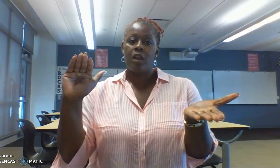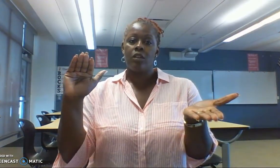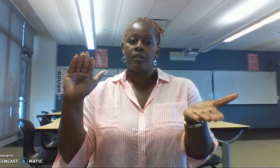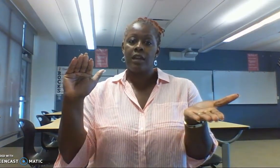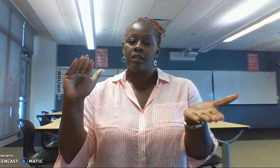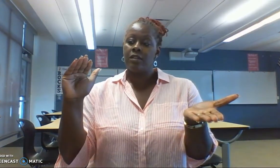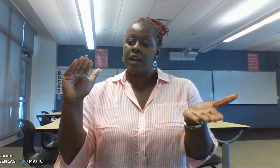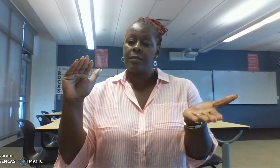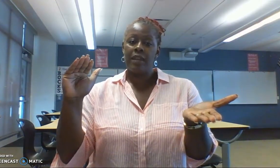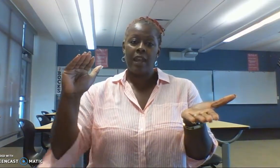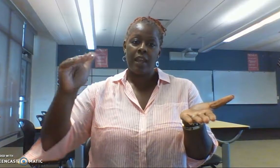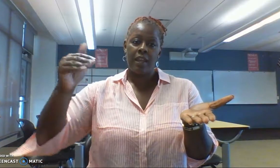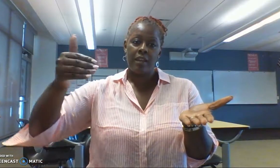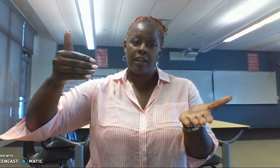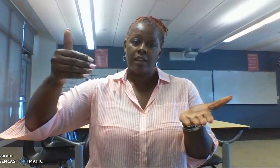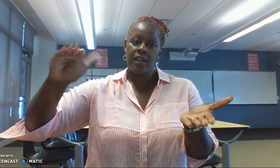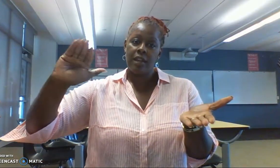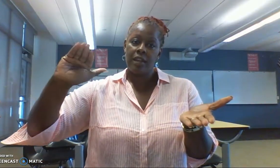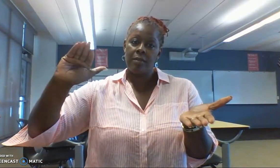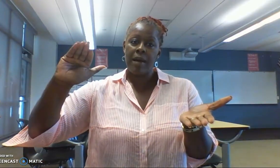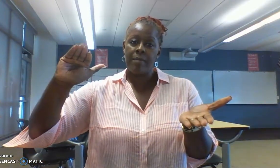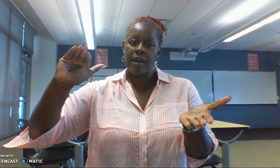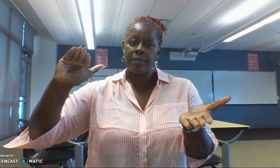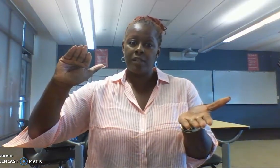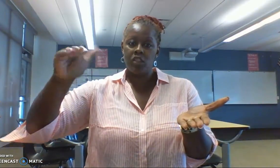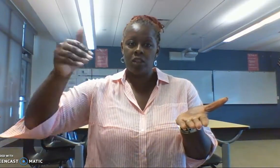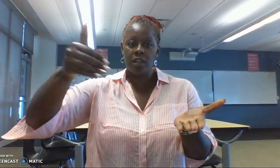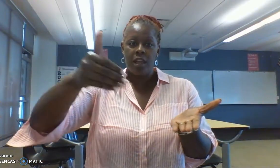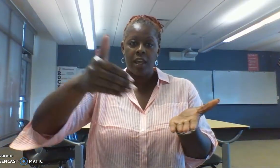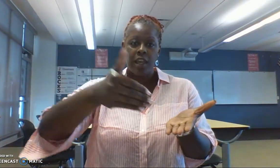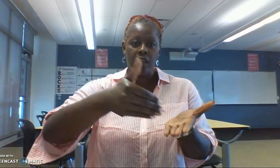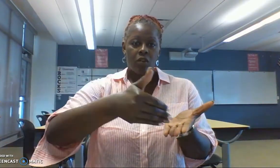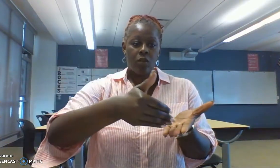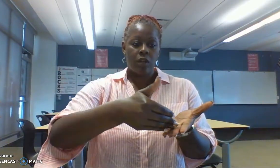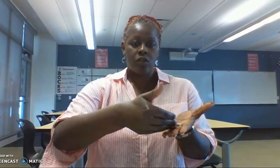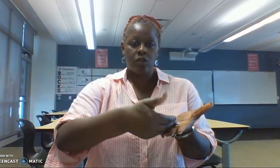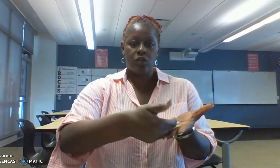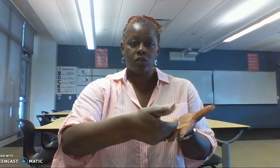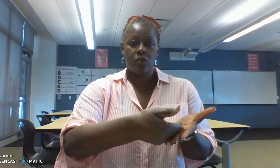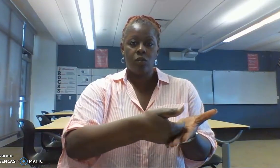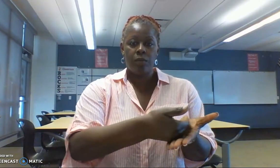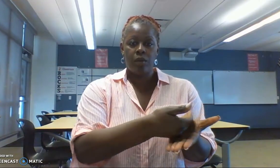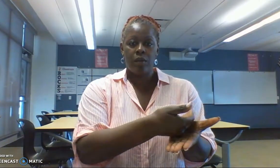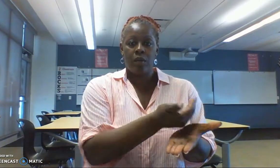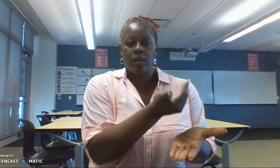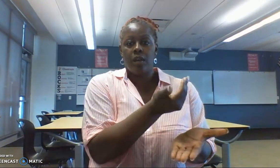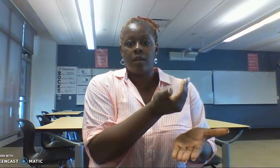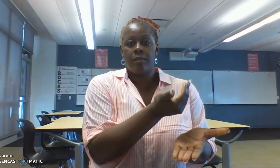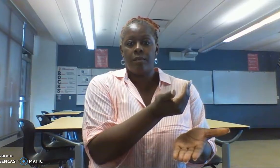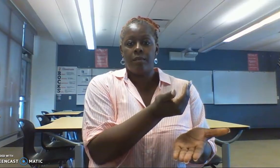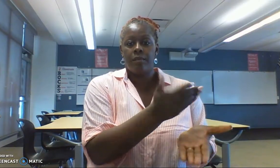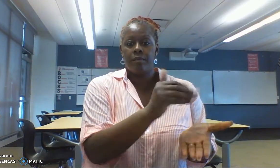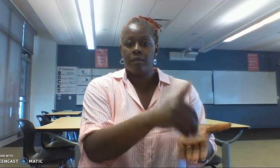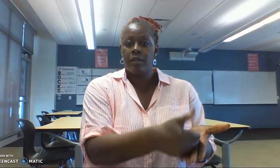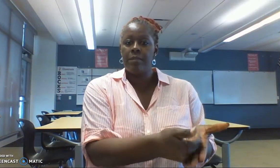Your dominant hand is kind of in a bye-bye position, and you're going to scoop up. That